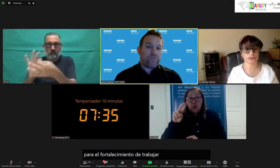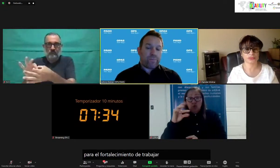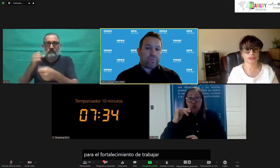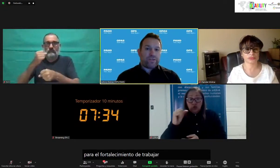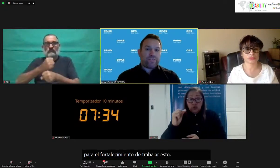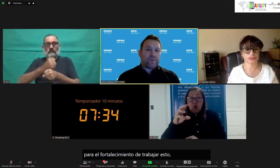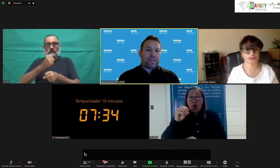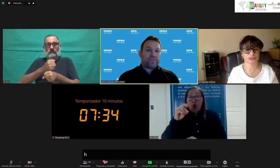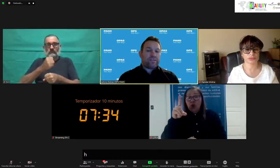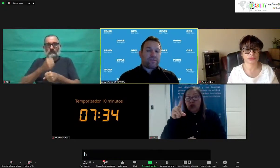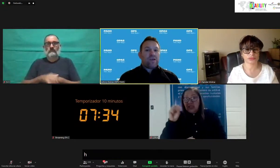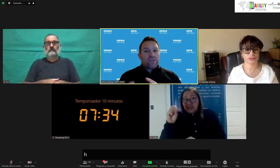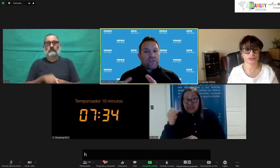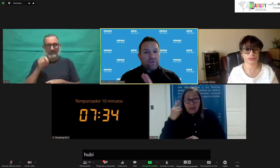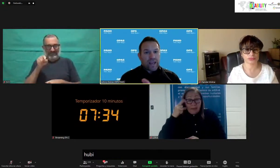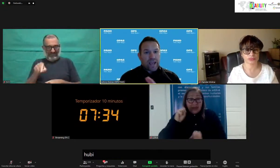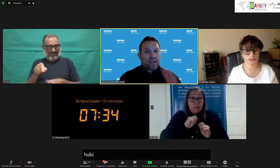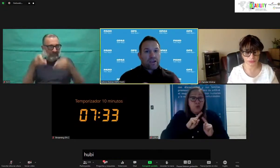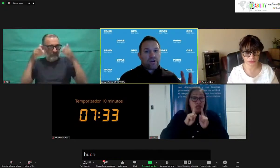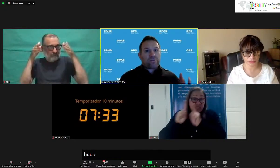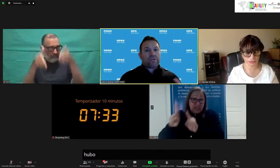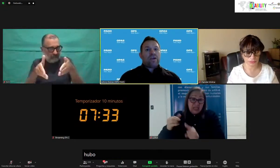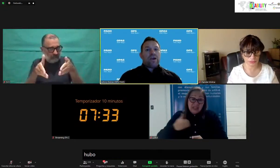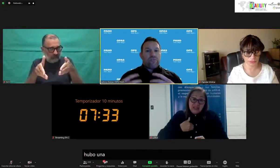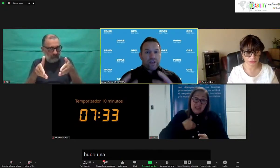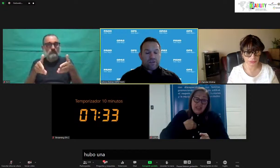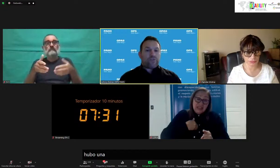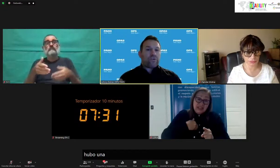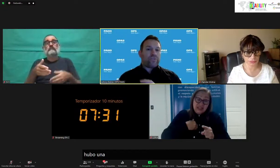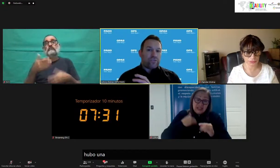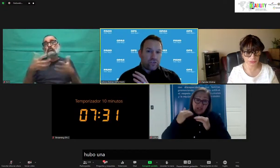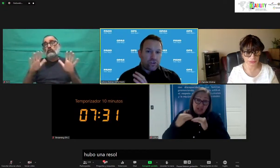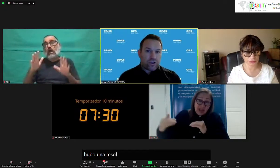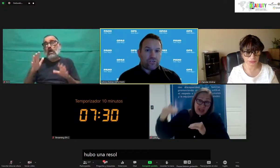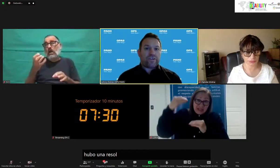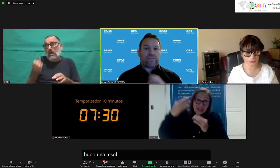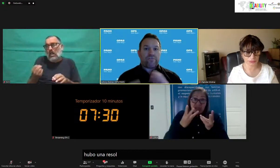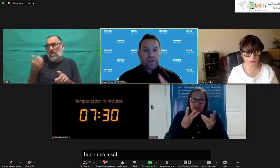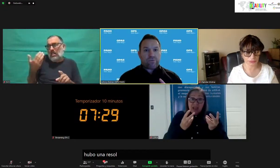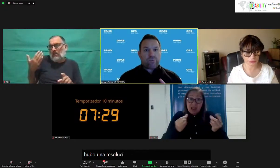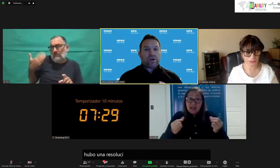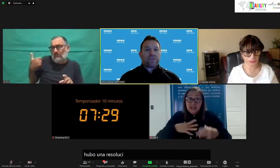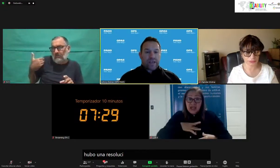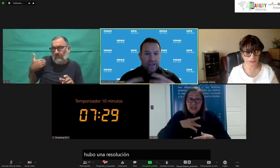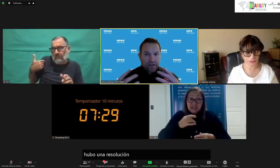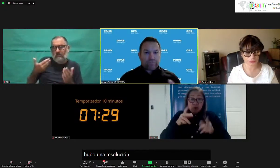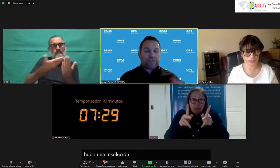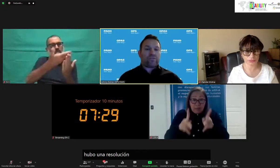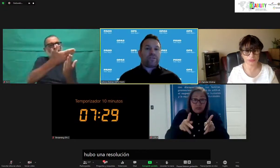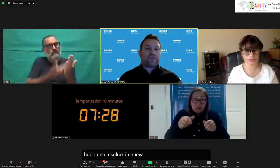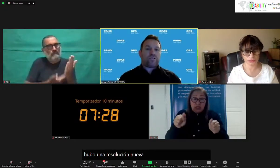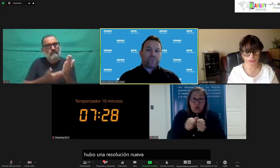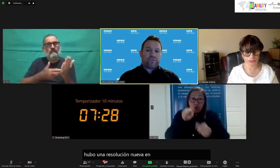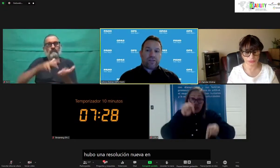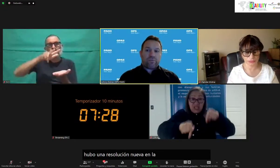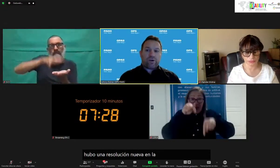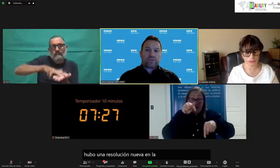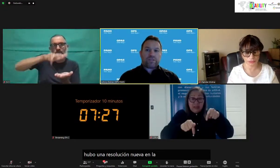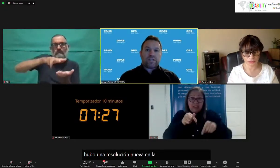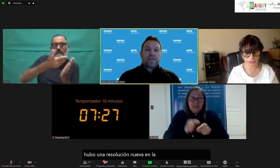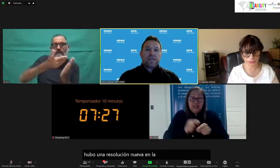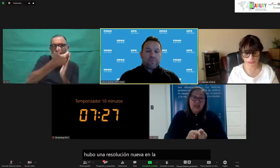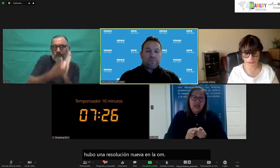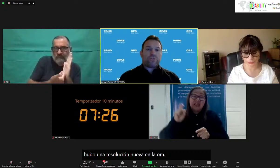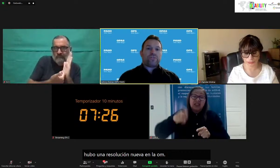health for people with disabilities that really echoed and reinforced to countries around the world and their health ministries to countries around the